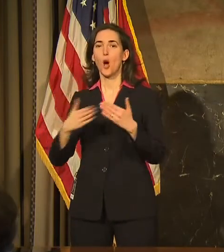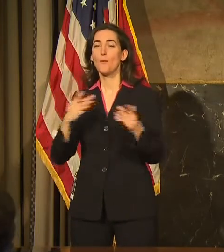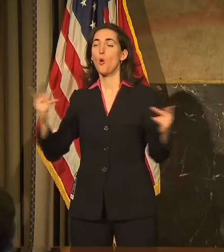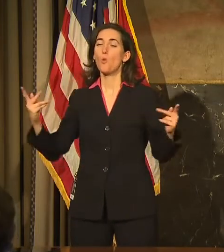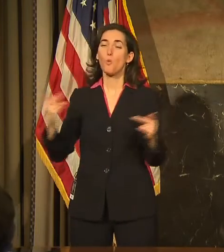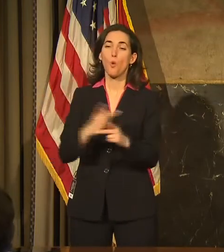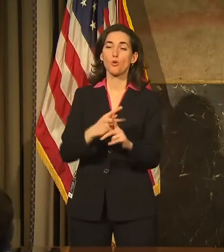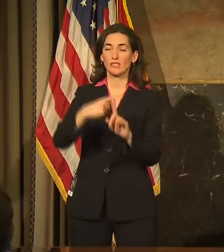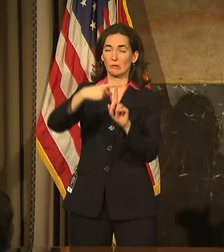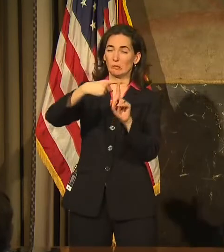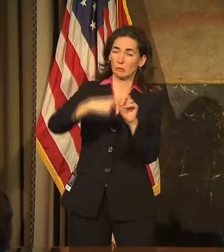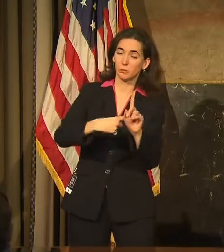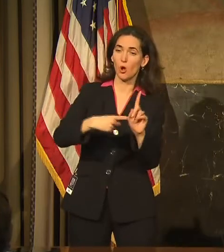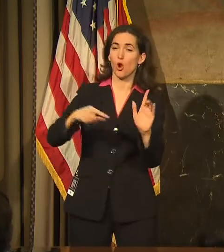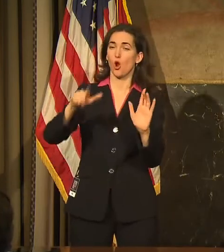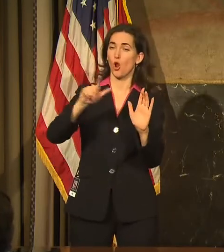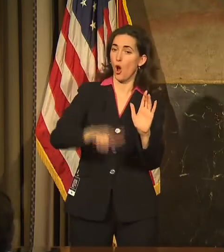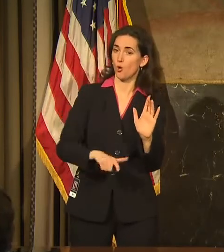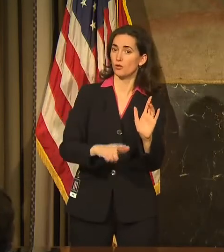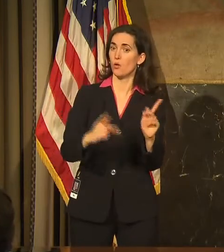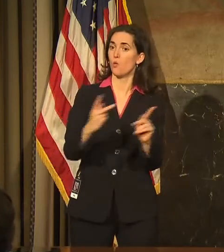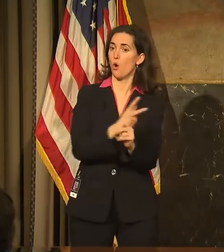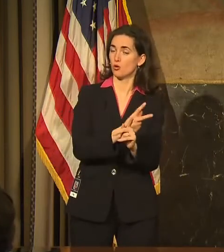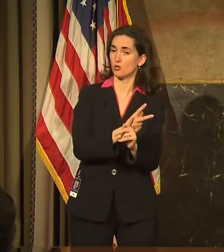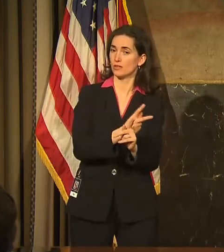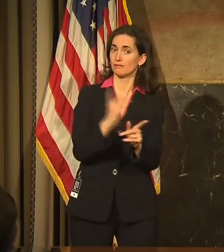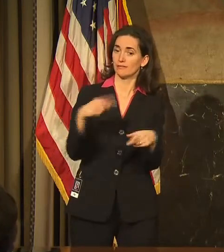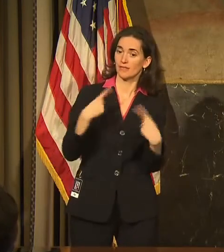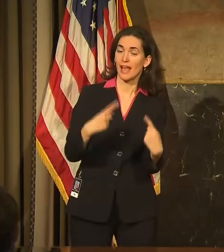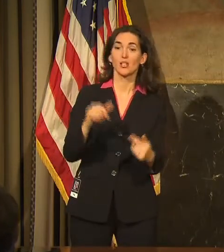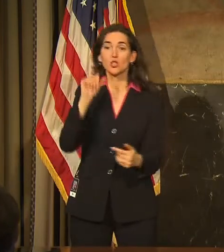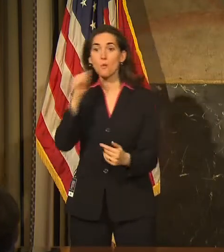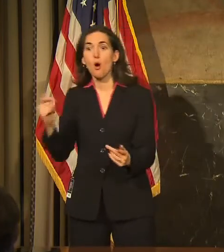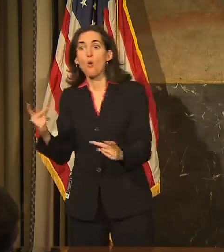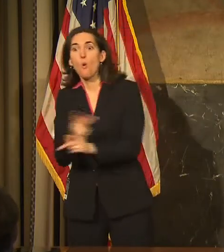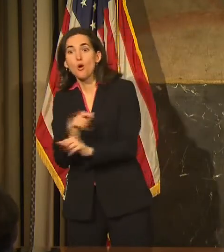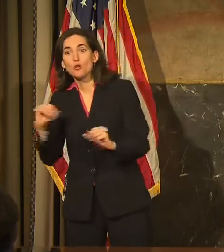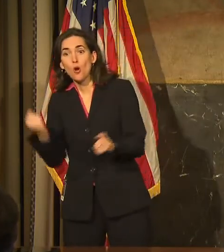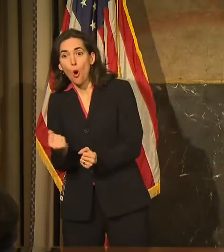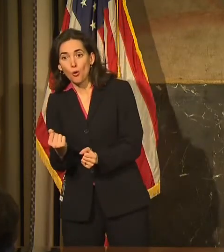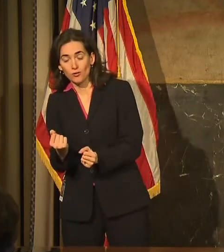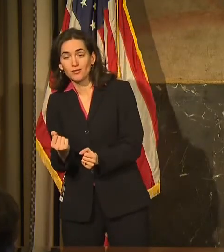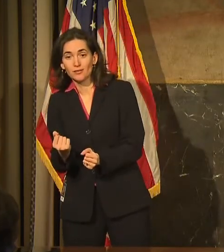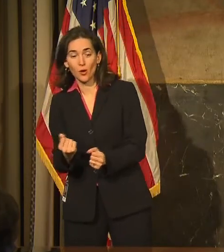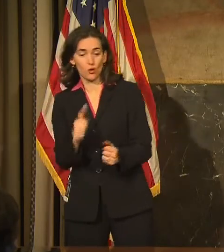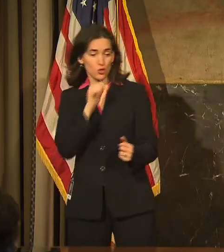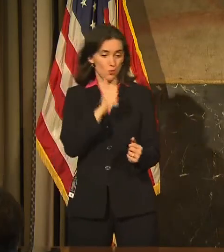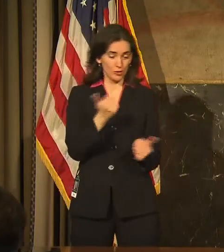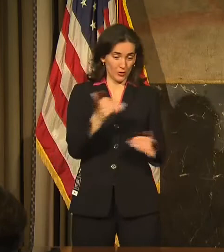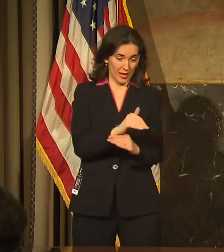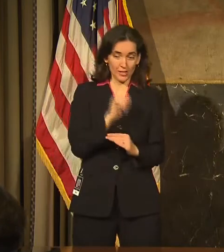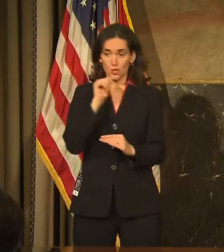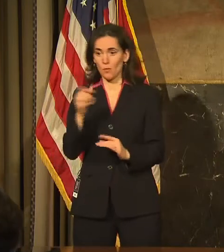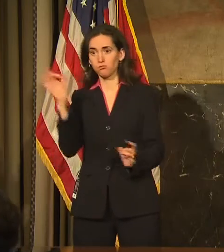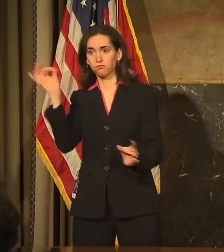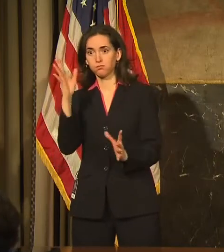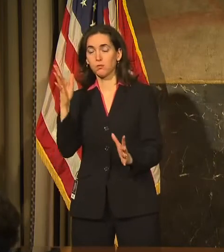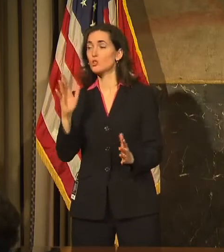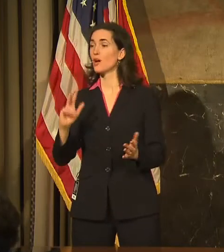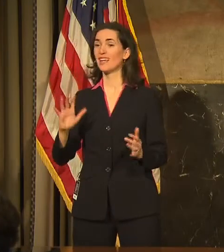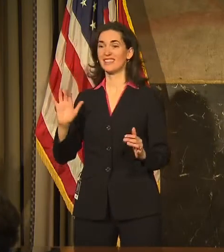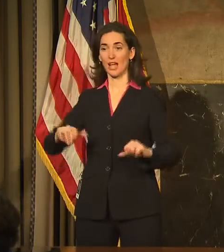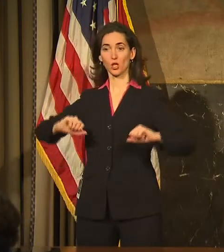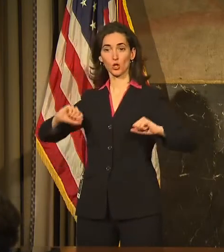lows. And then again tomorrow night, it'll be even a little colder. So this winter weather event is going to be with us